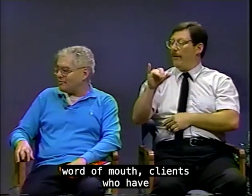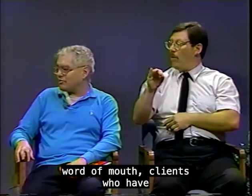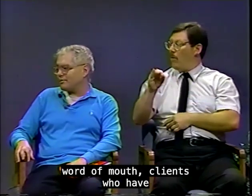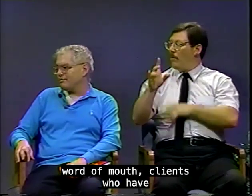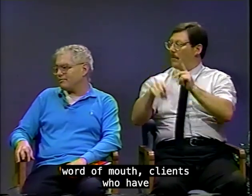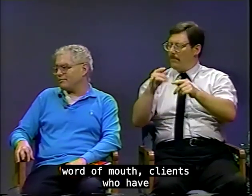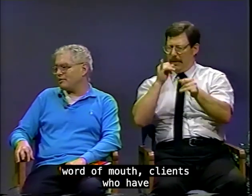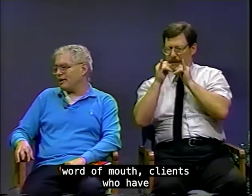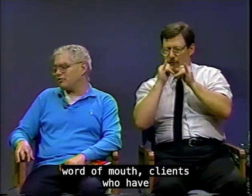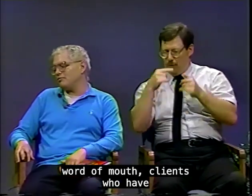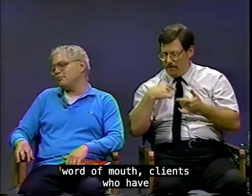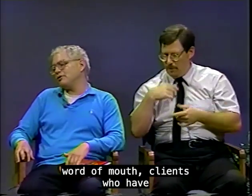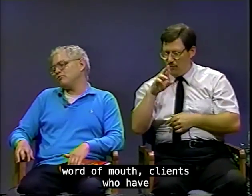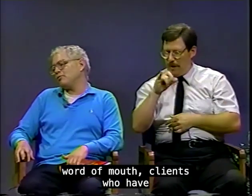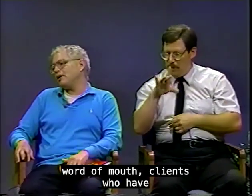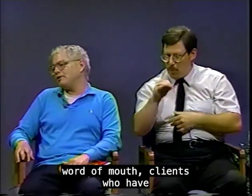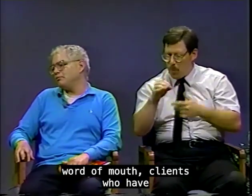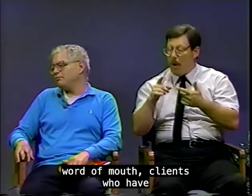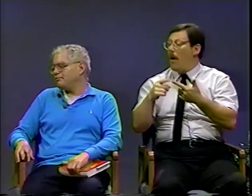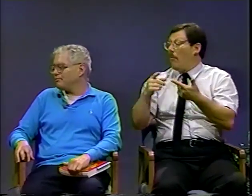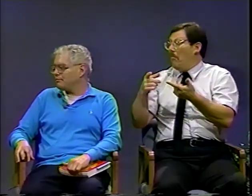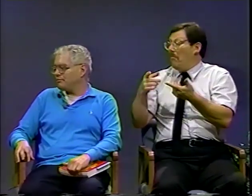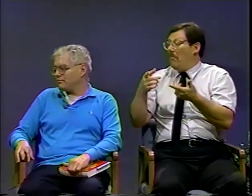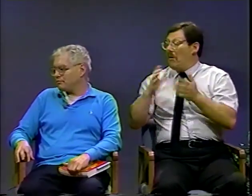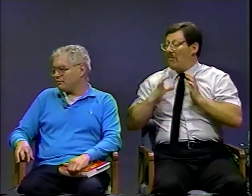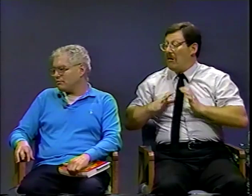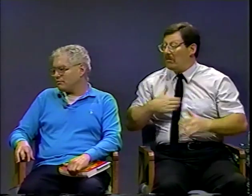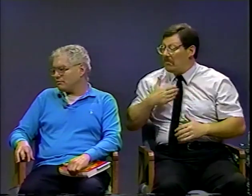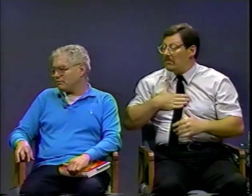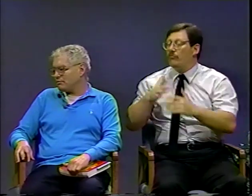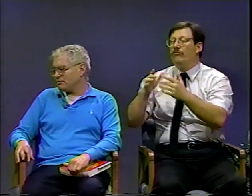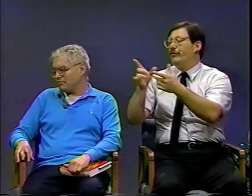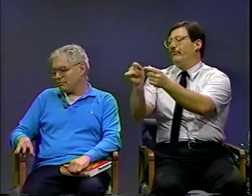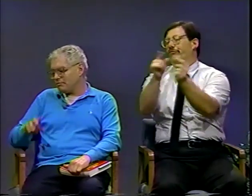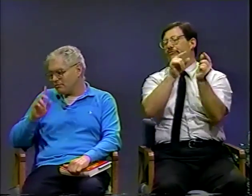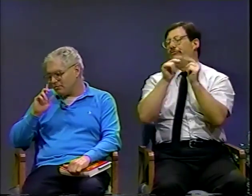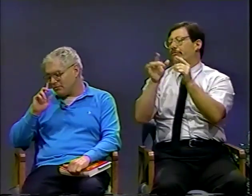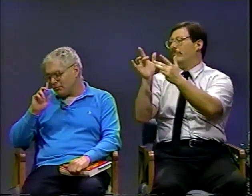word of mouth, clients who've been pleased with what I do.